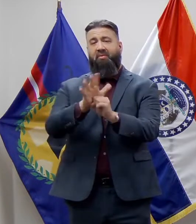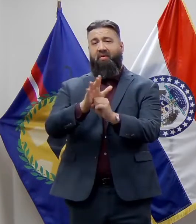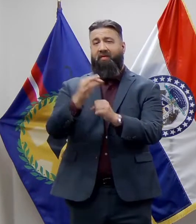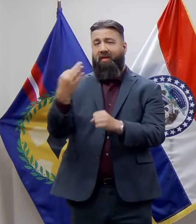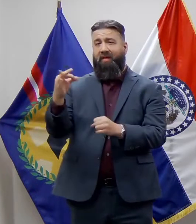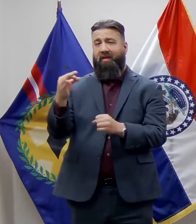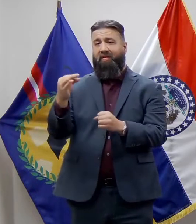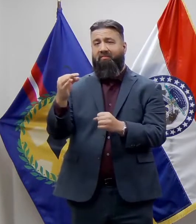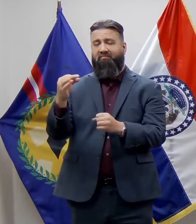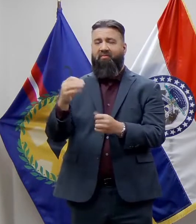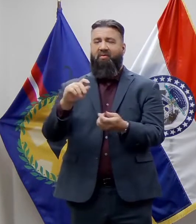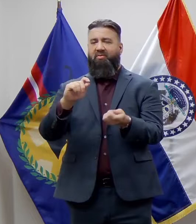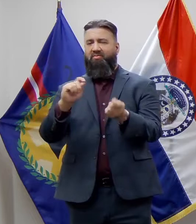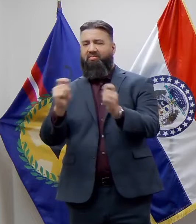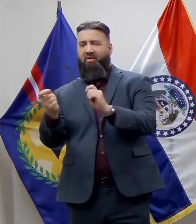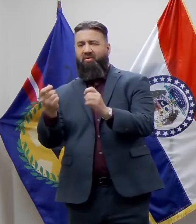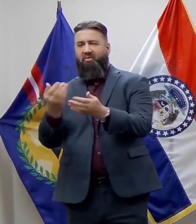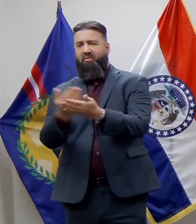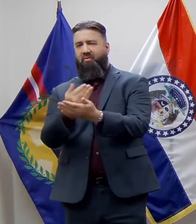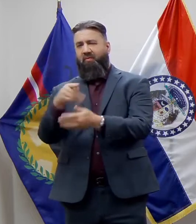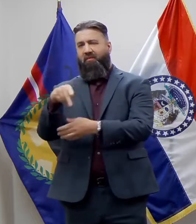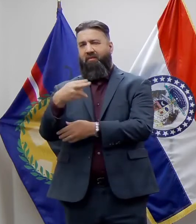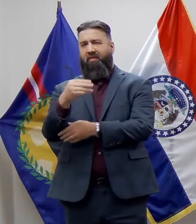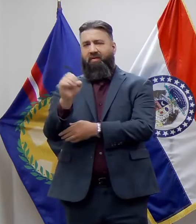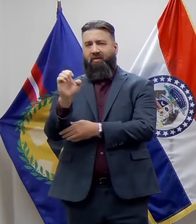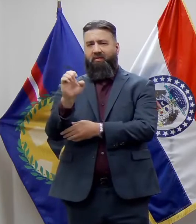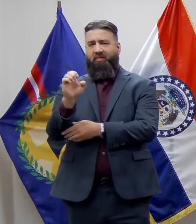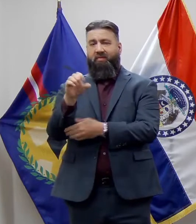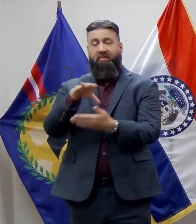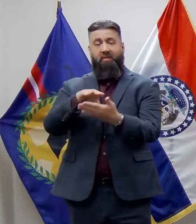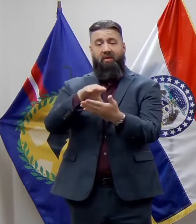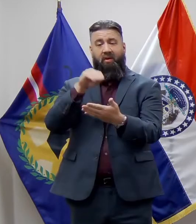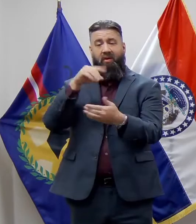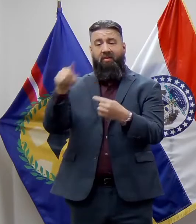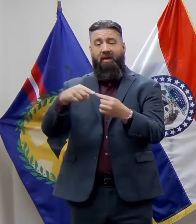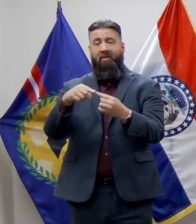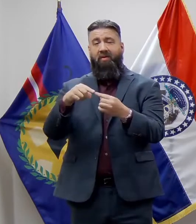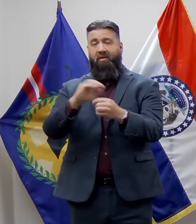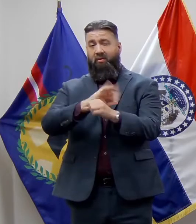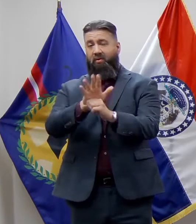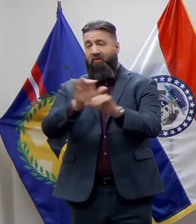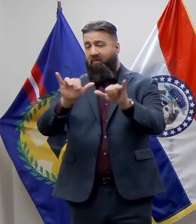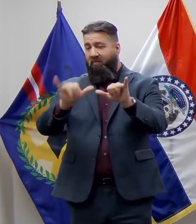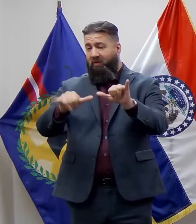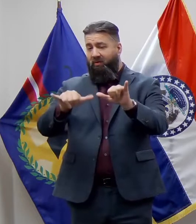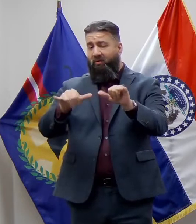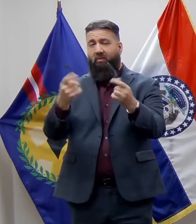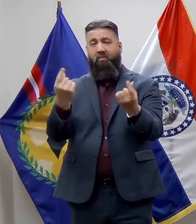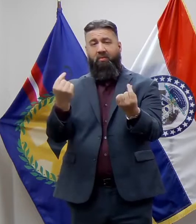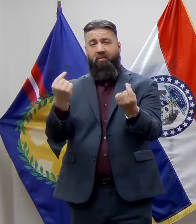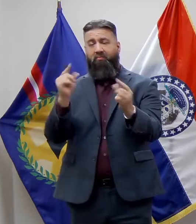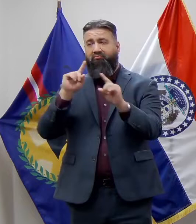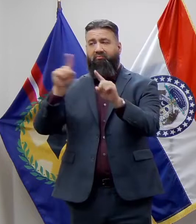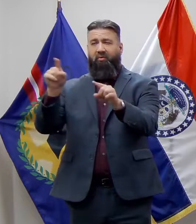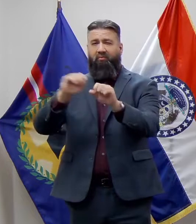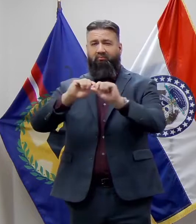phase. To learn more about the new COVID measure system, go to cdc.gov.